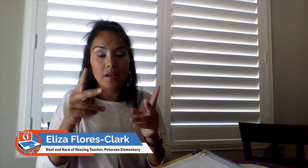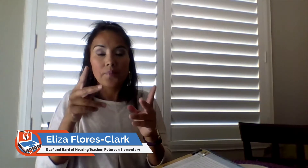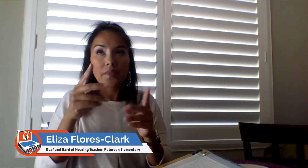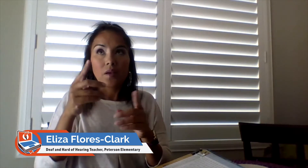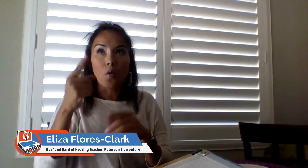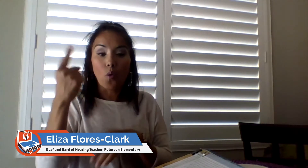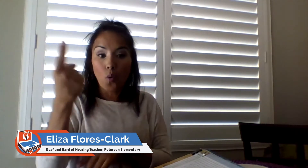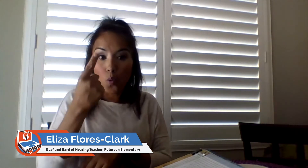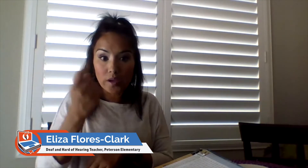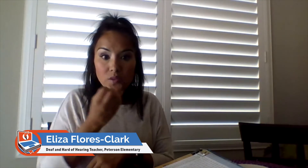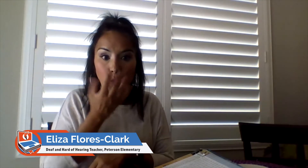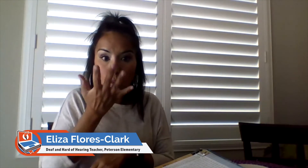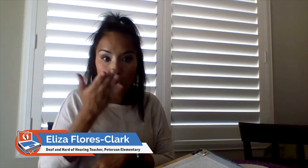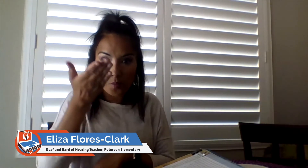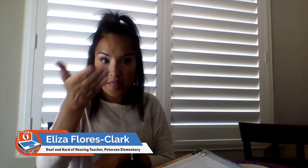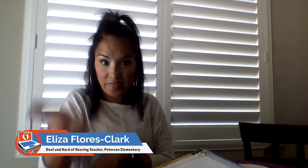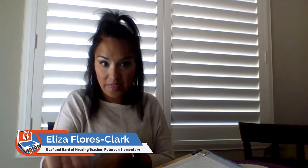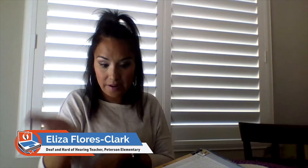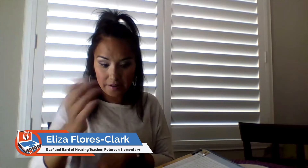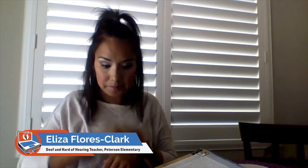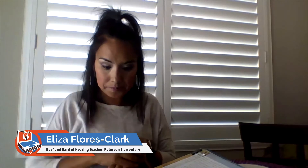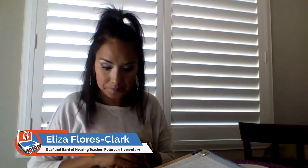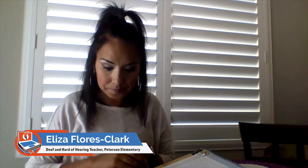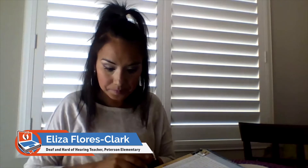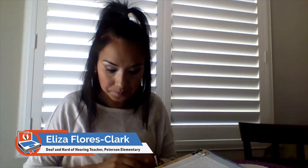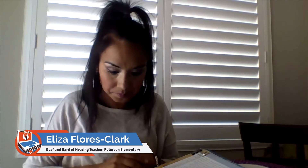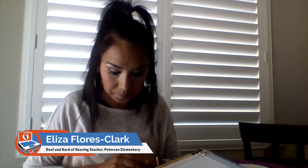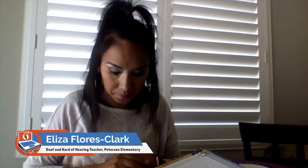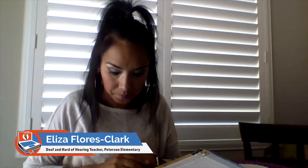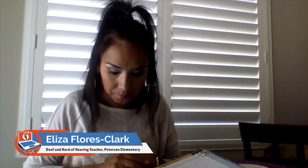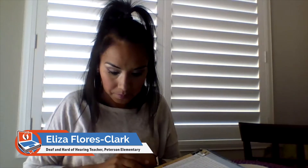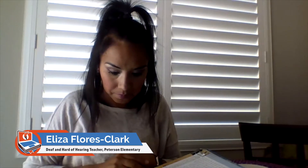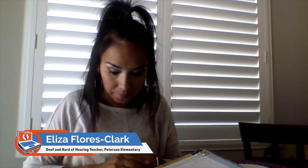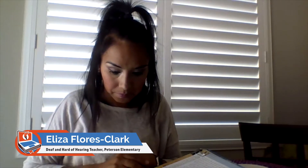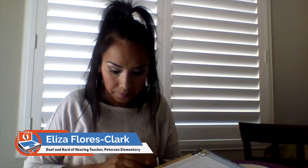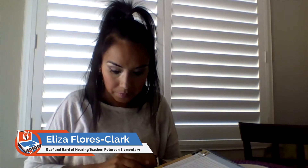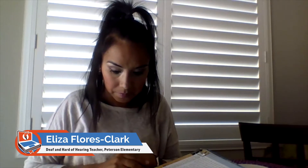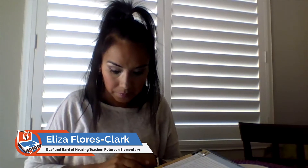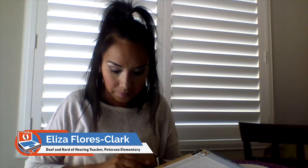always.